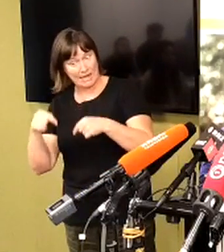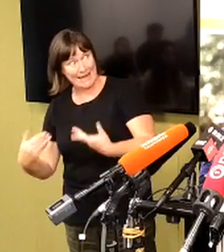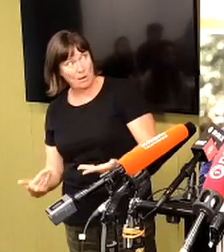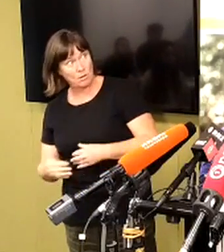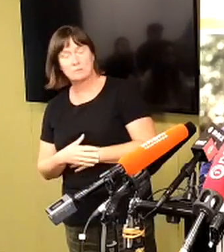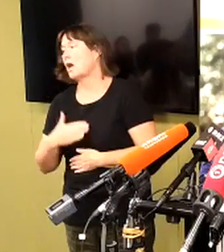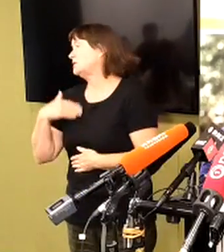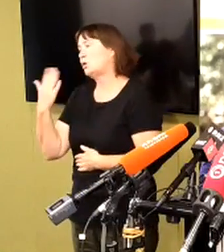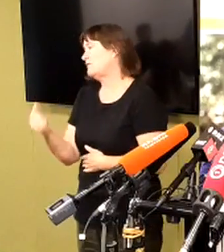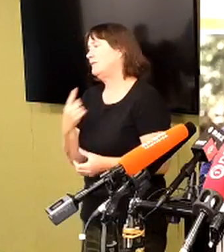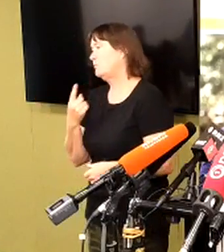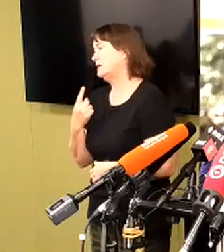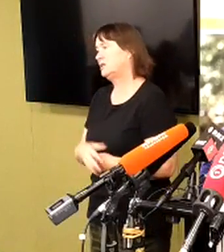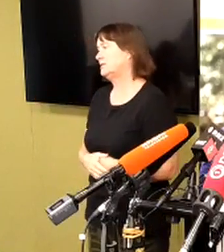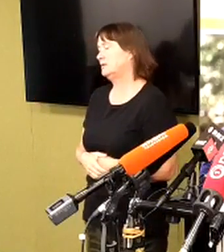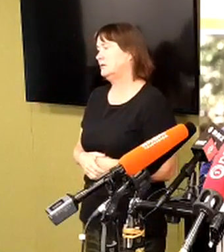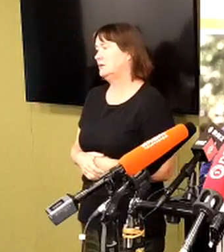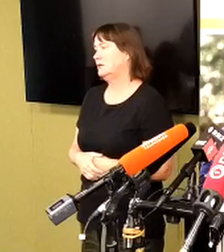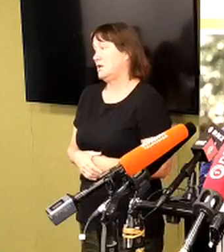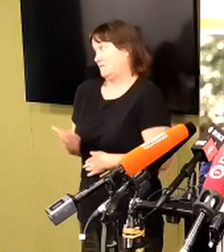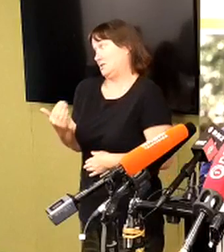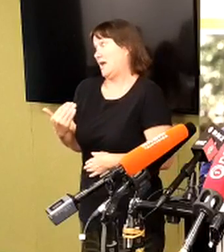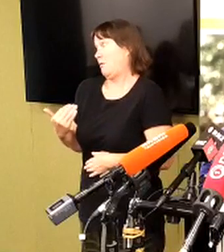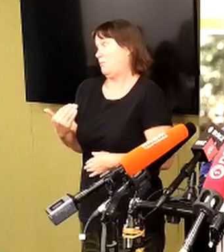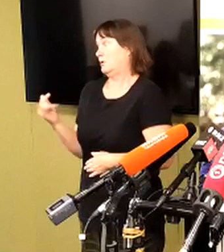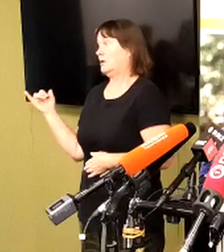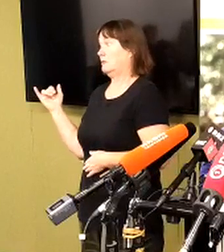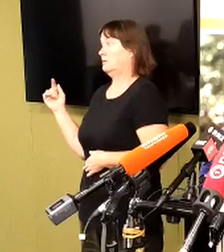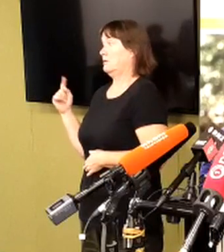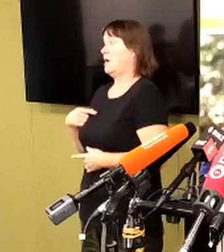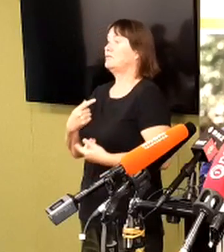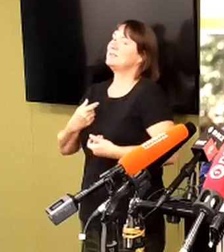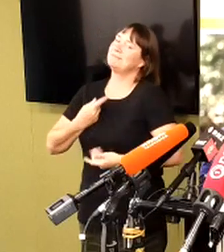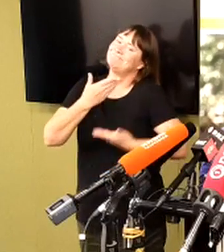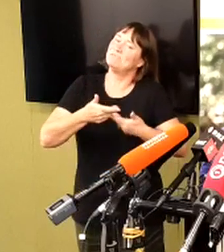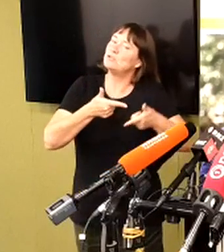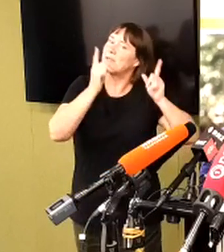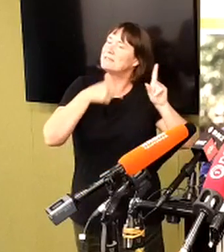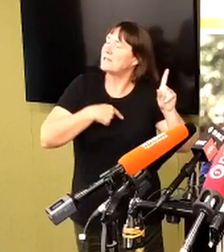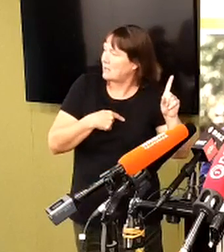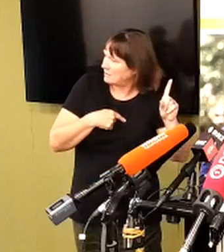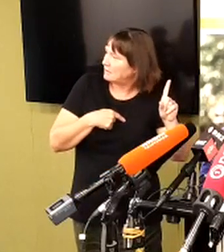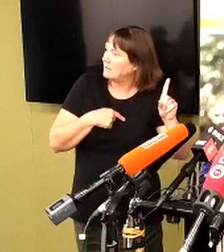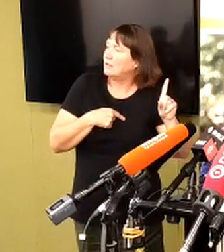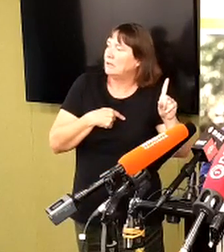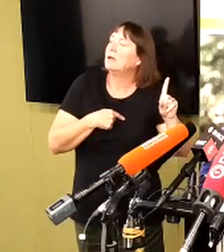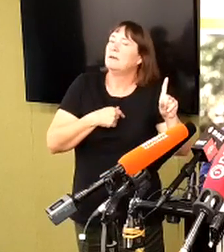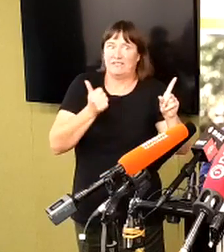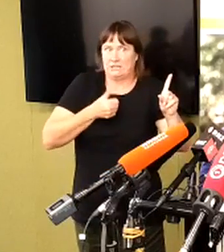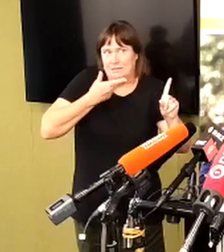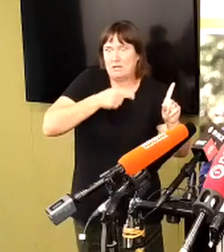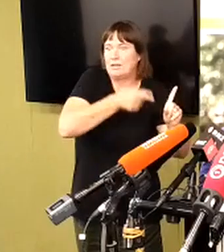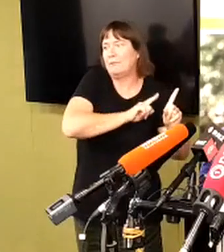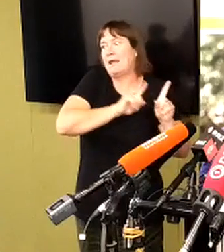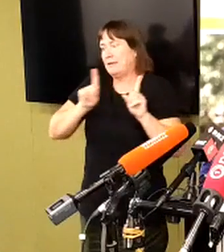conference. So. Right, I don't have any information about that. I actually have just come from briefing the Minister, and I had a short period of time to prepare, but I'll very